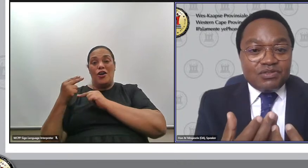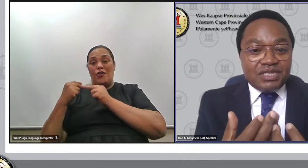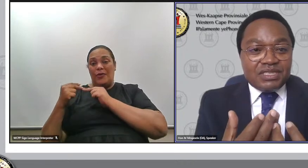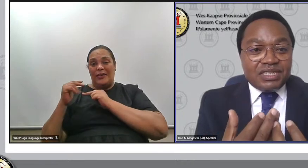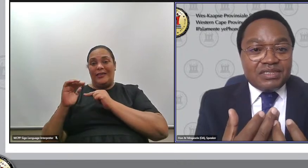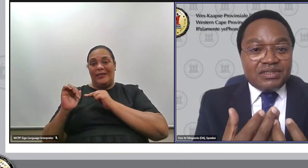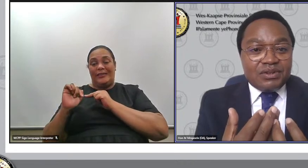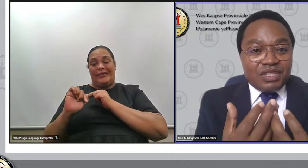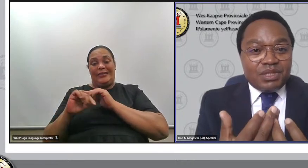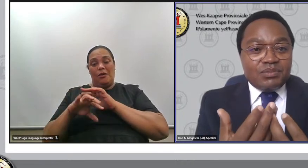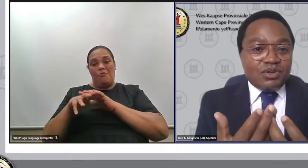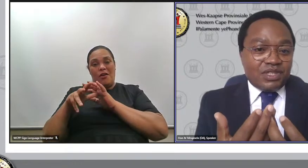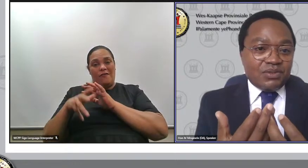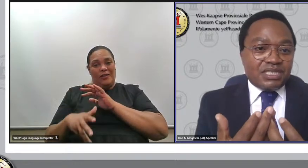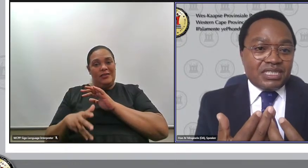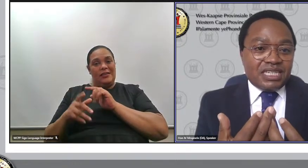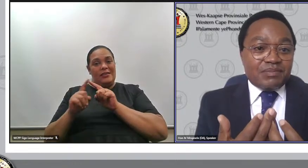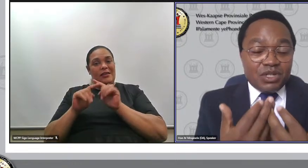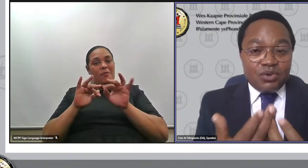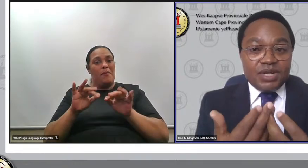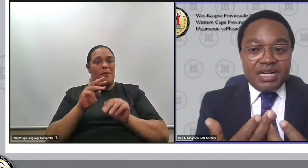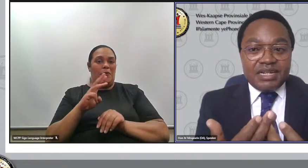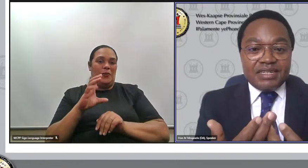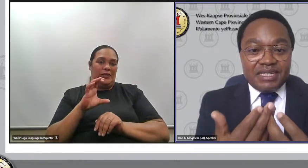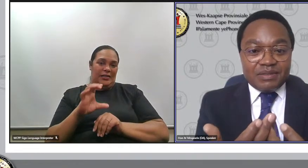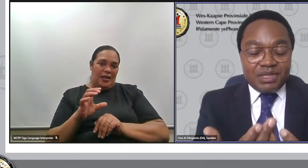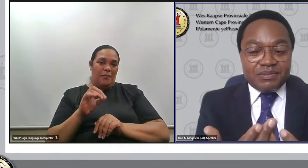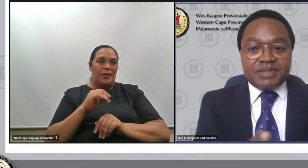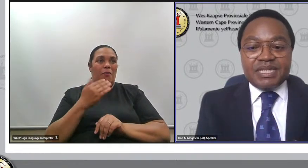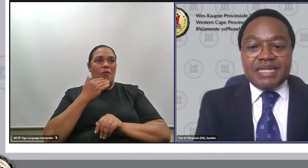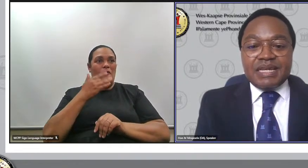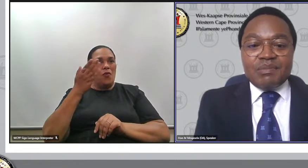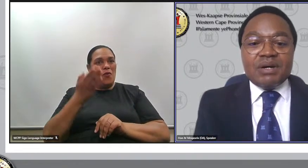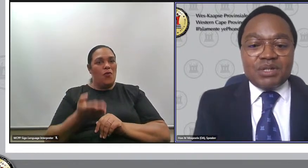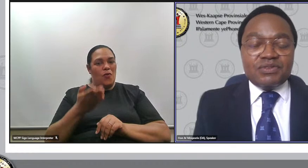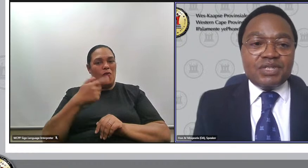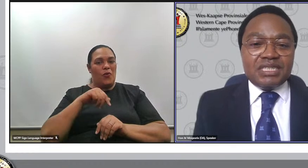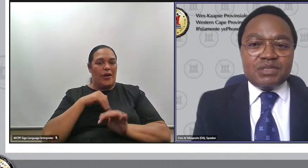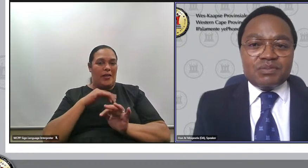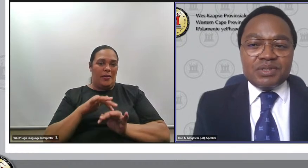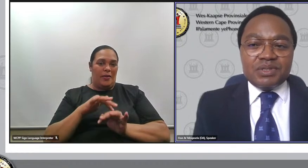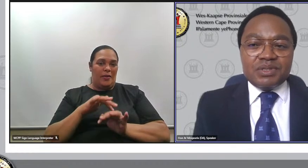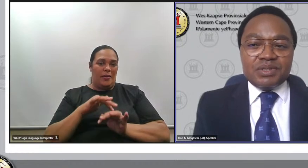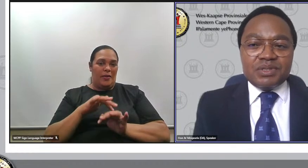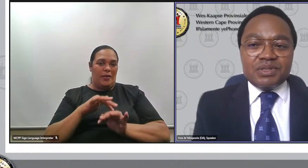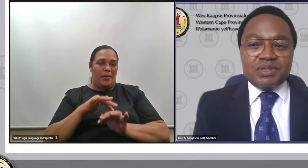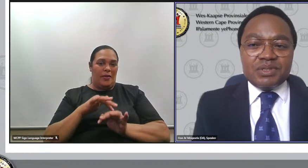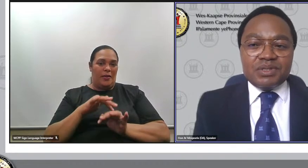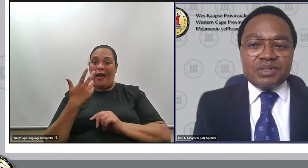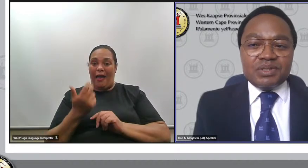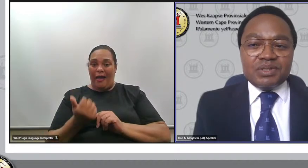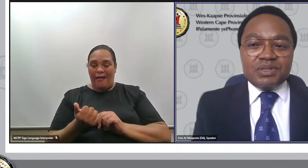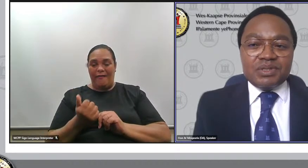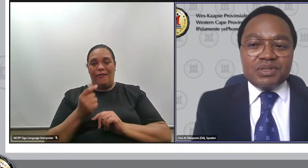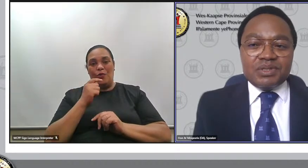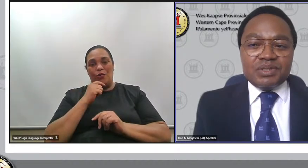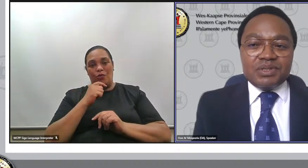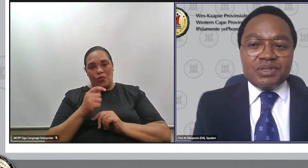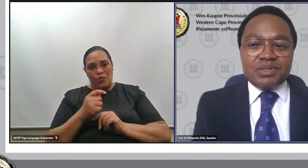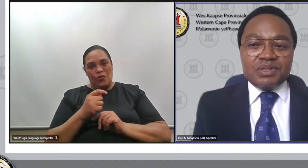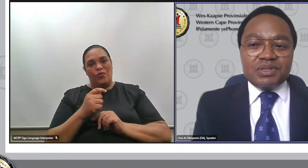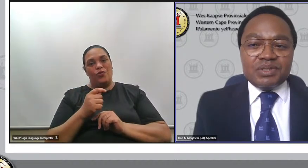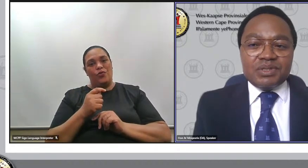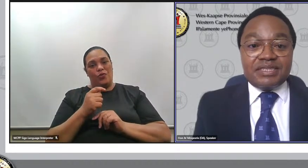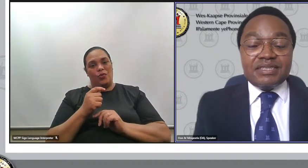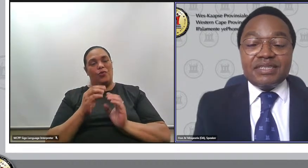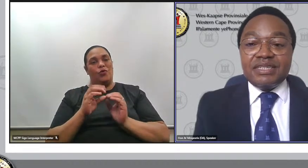this province and of the people of the Western Cape and who we are as a people. But we've got the responsibility really to ensure